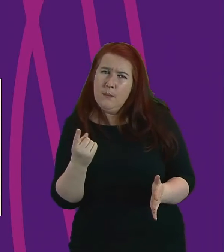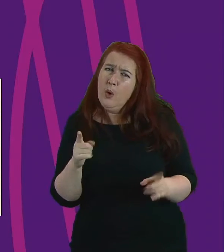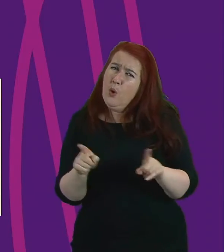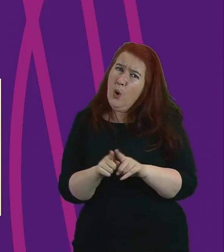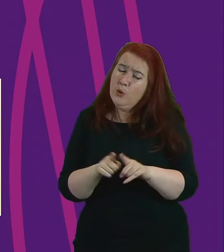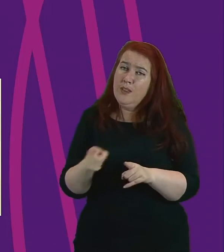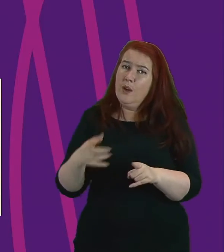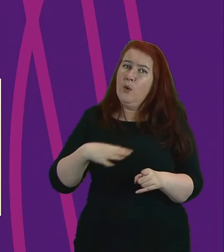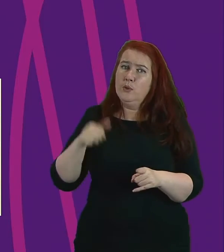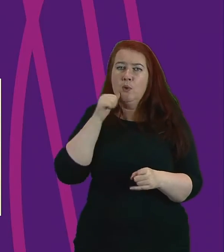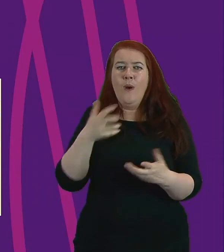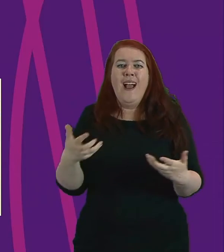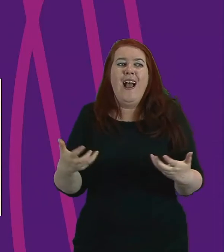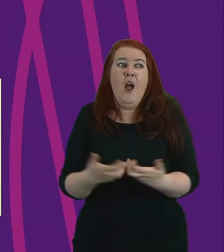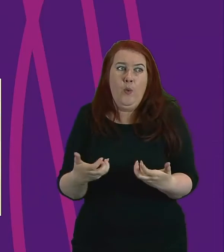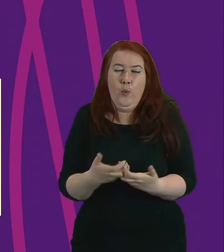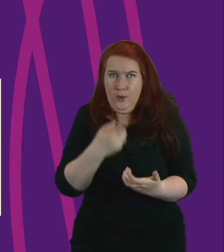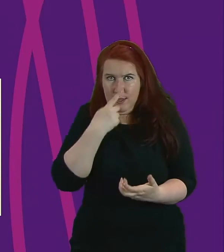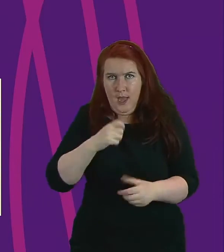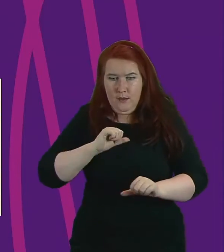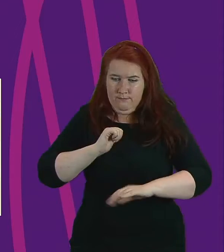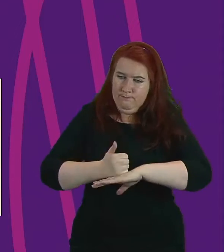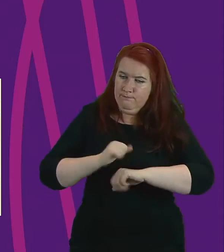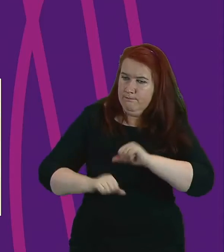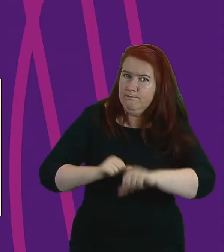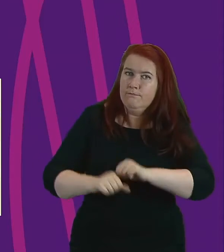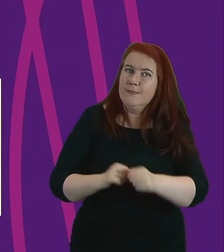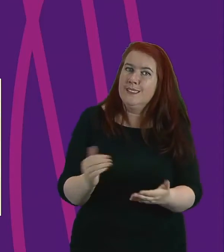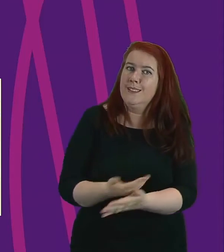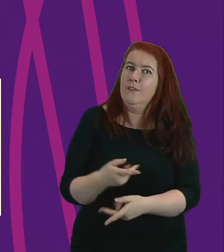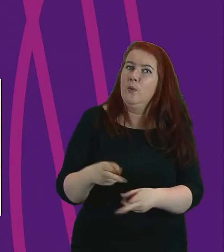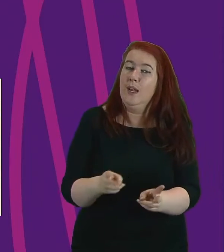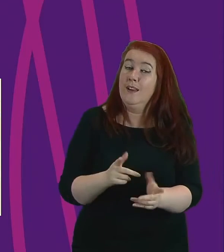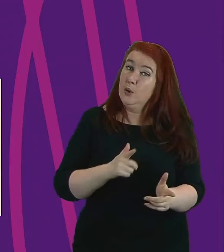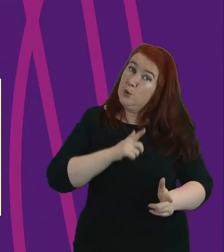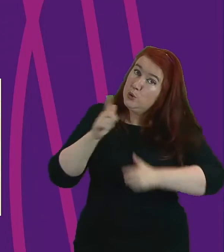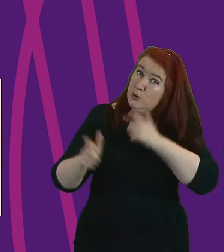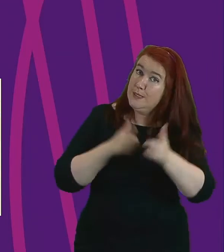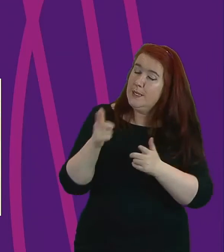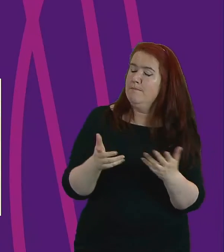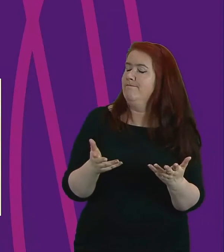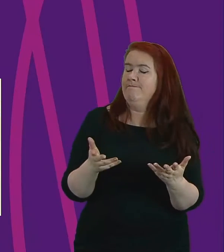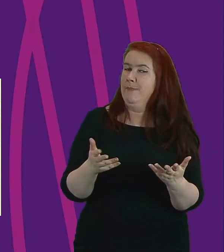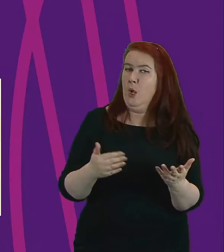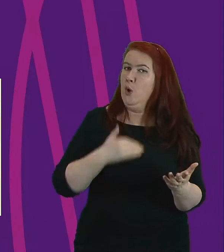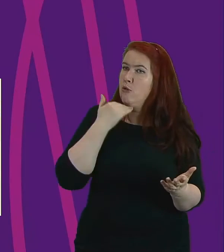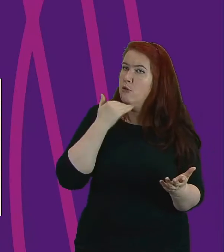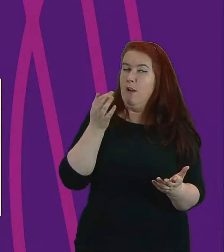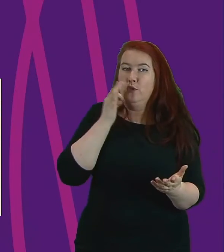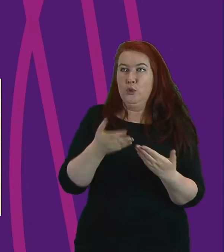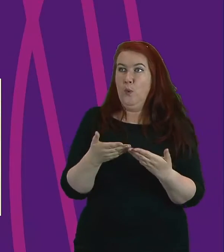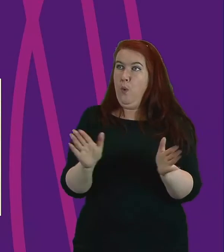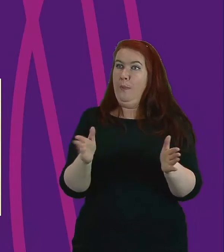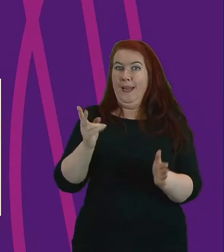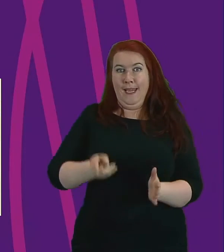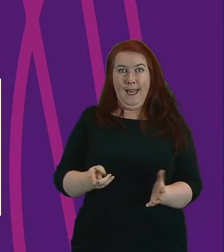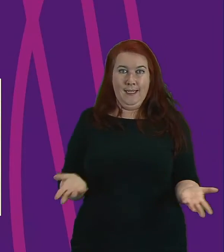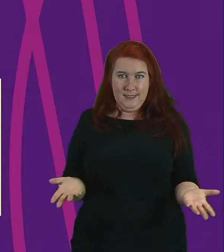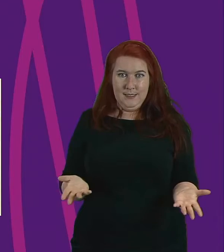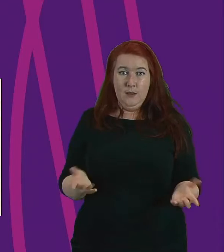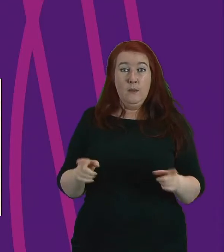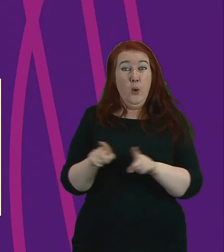know how to operate safely. And for tourism, it will not be enough to reopen. We also need